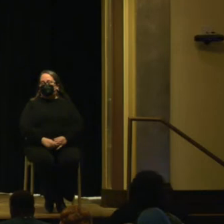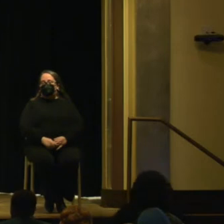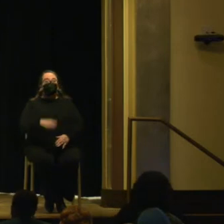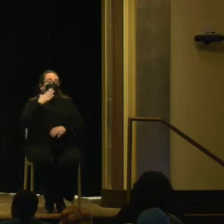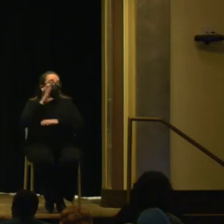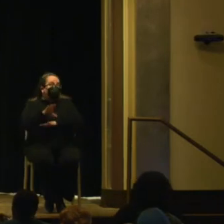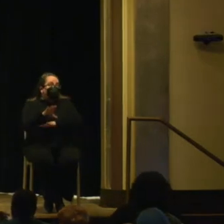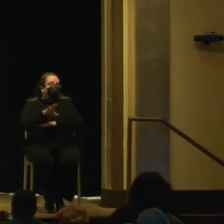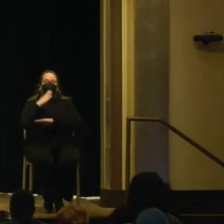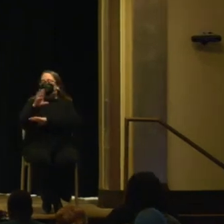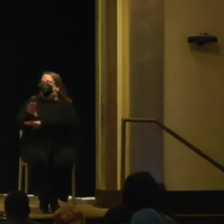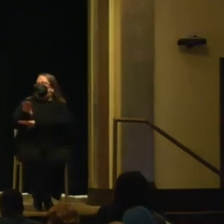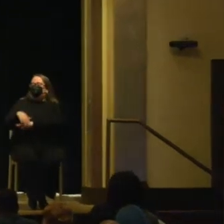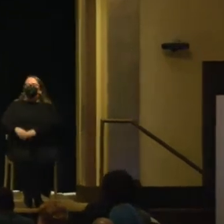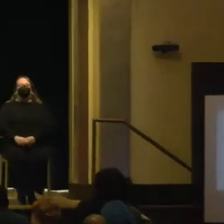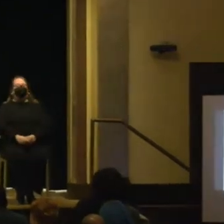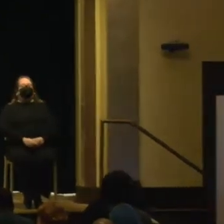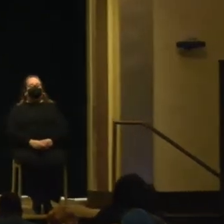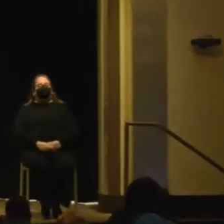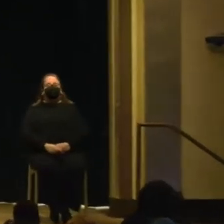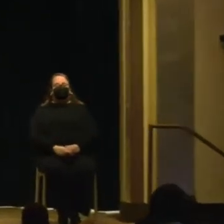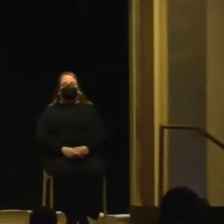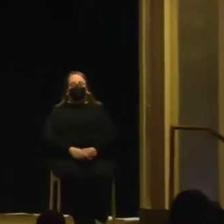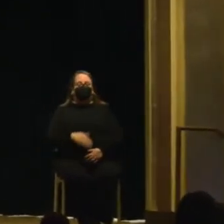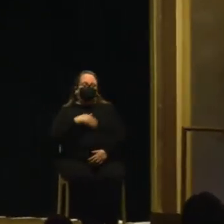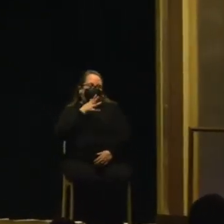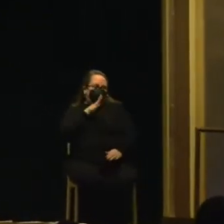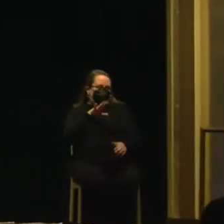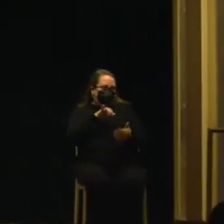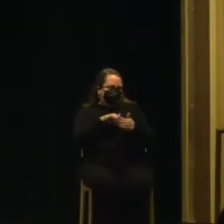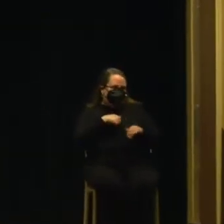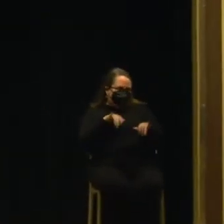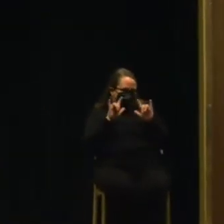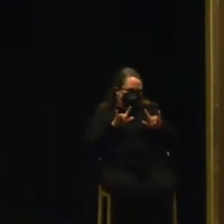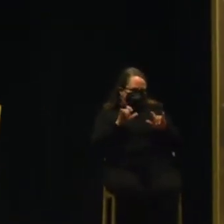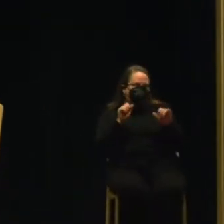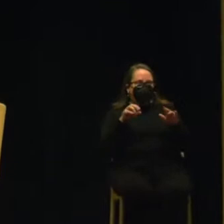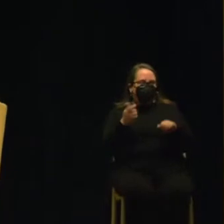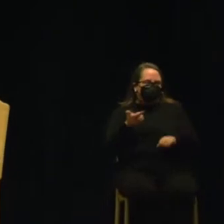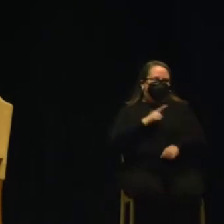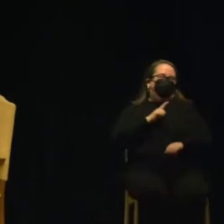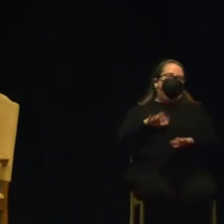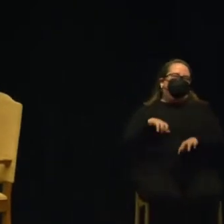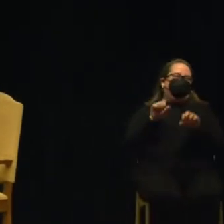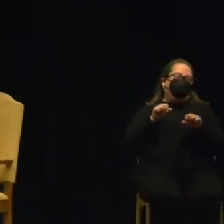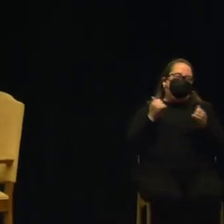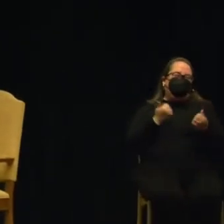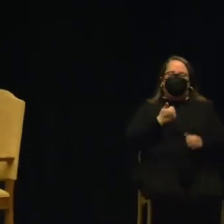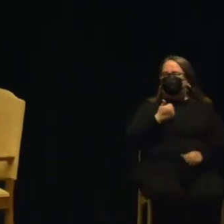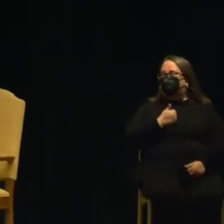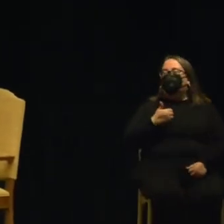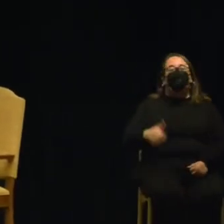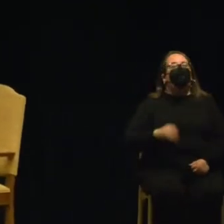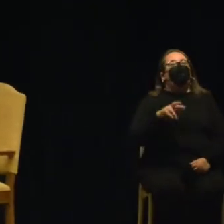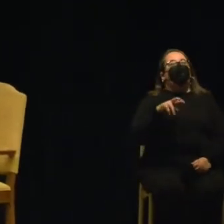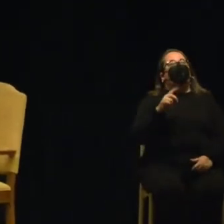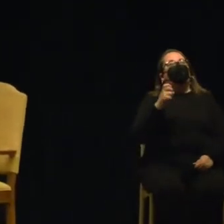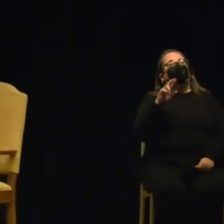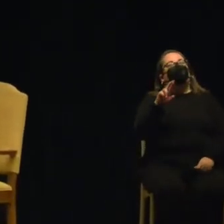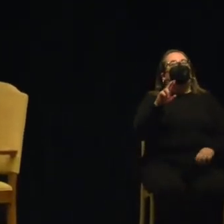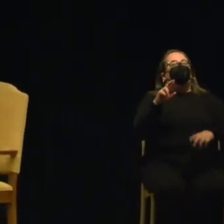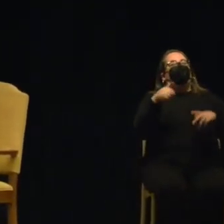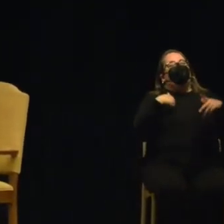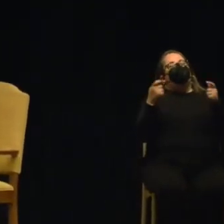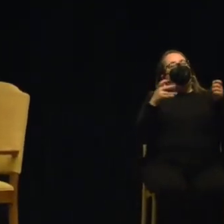Good evening. Good evening. My colleague does that and I love it, so I've started doing it. I'm Cleve Corner. I'm the manager of author